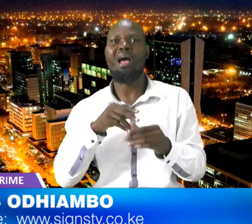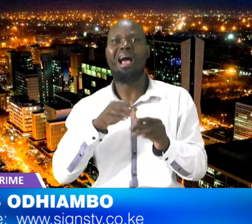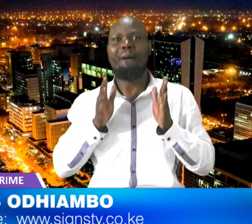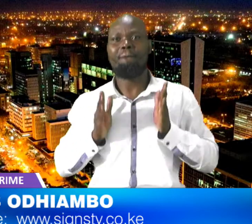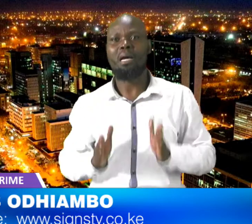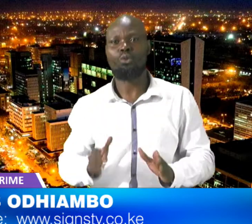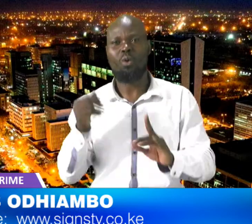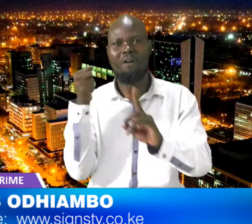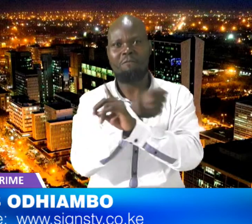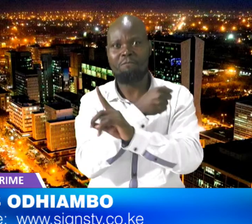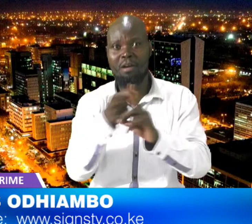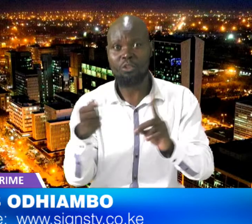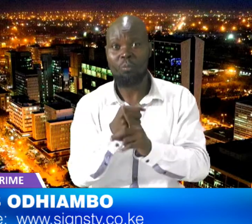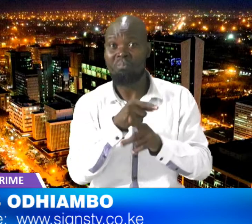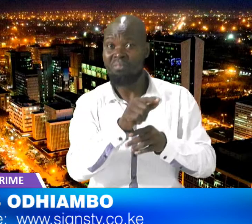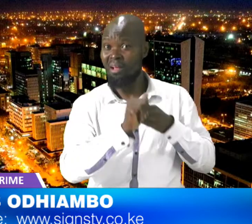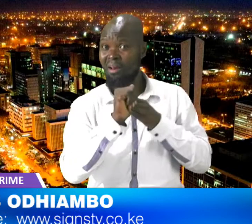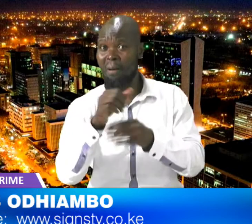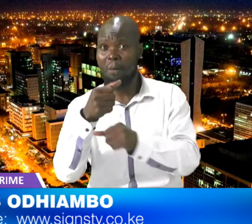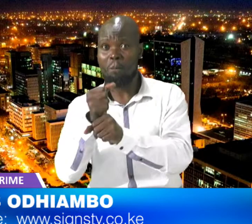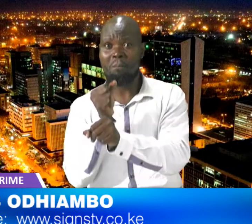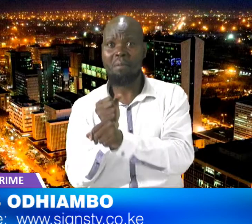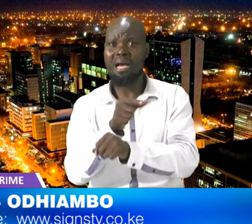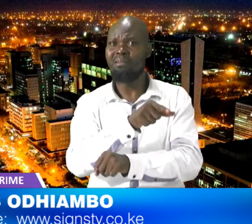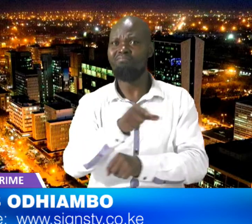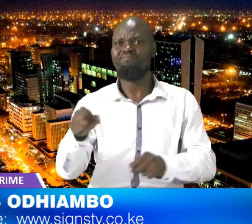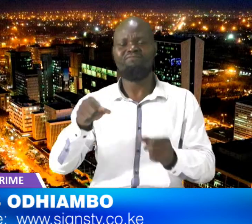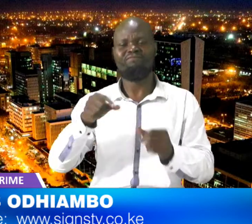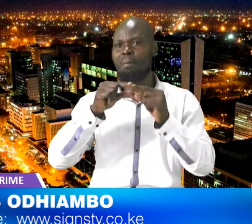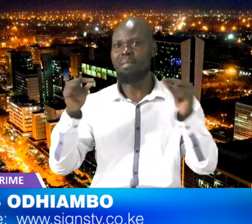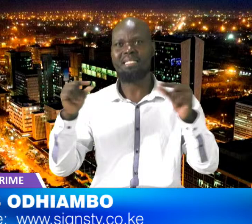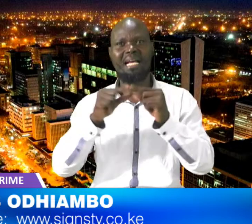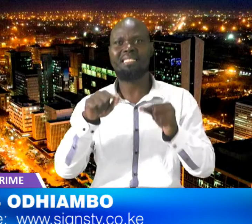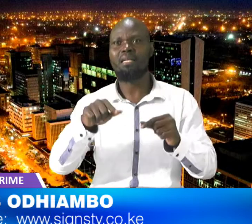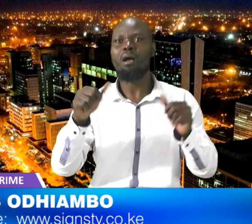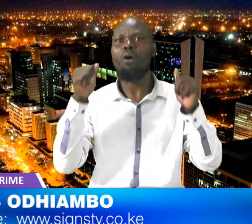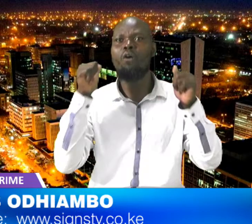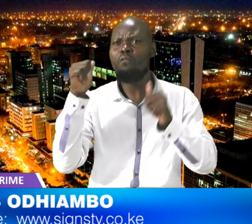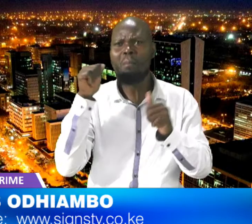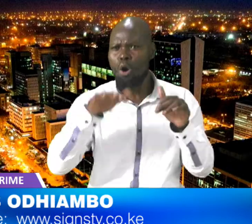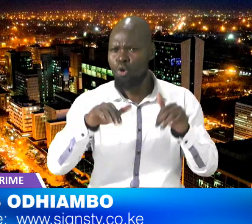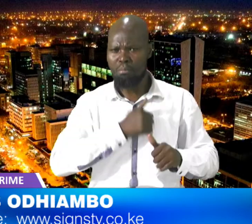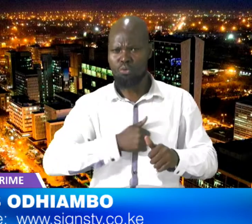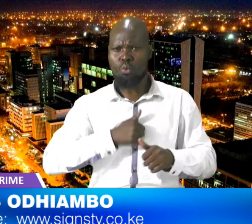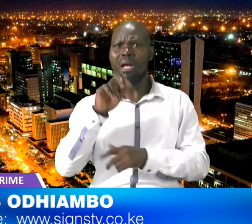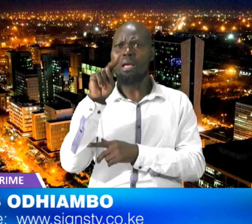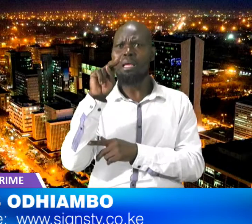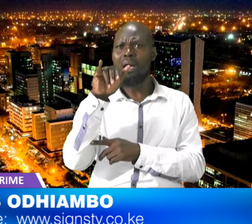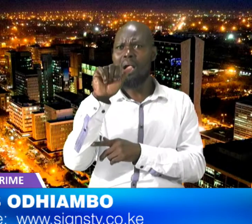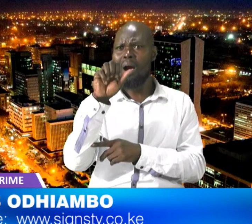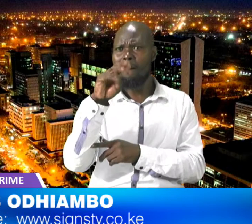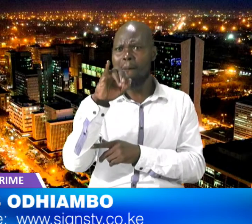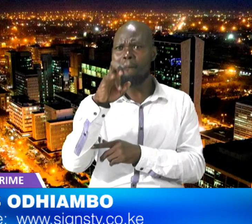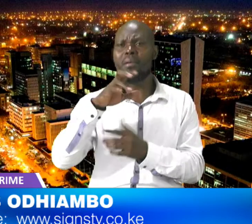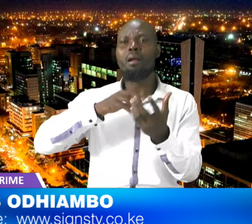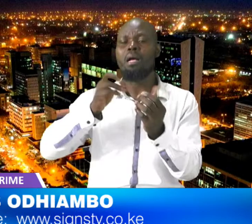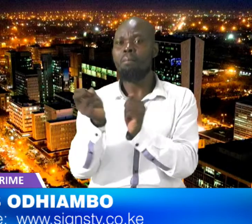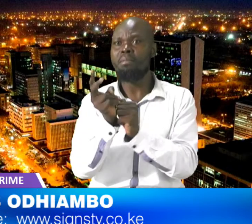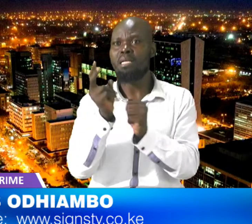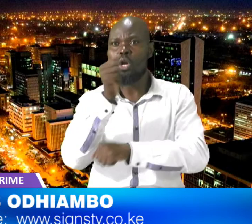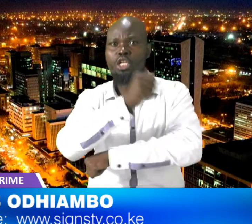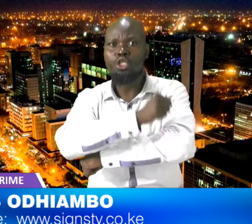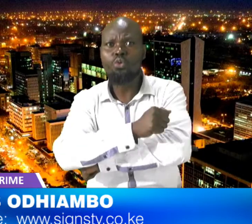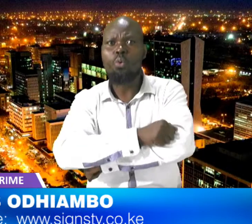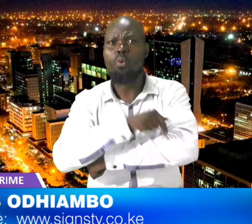particularly Secretary General Edwin Sifuna, to focus on issues of promoting harmony and national development rather than engaging